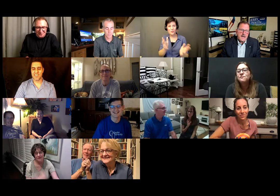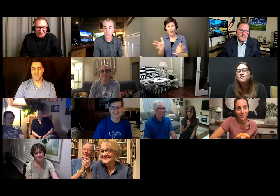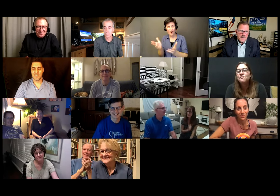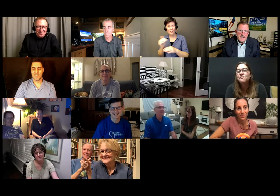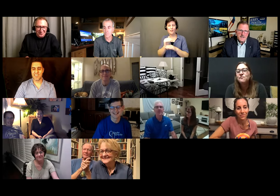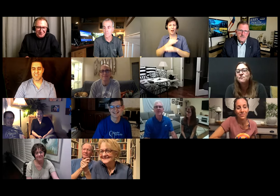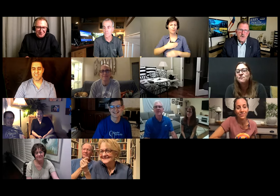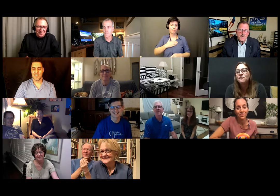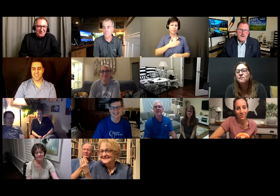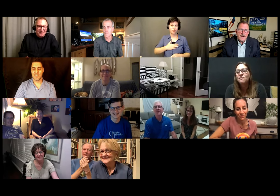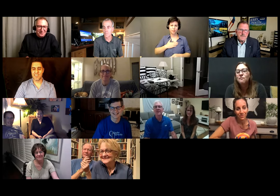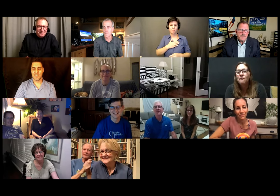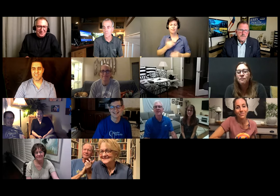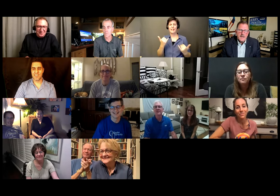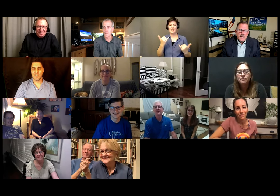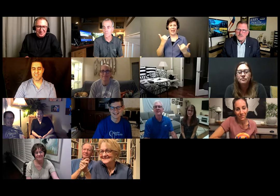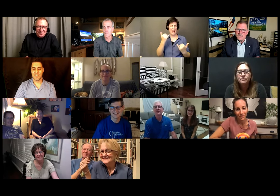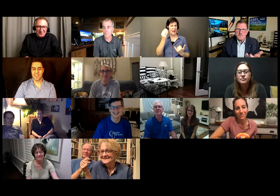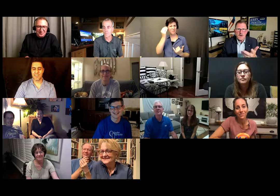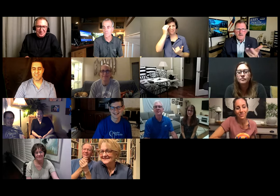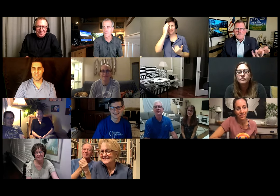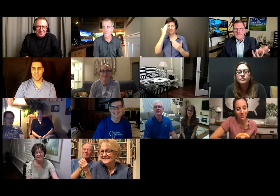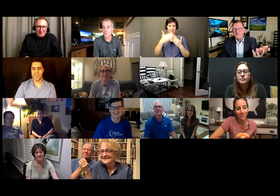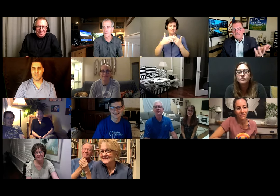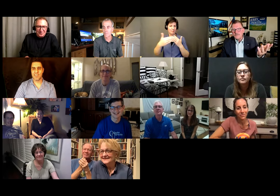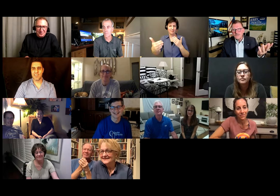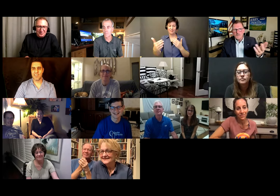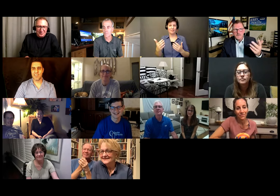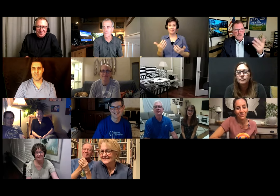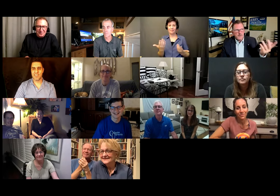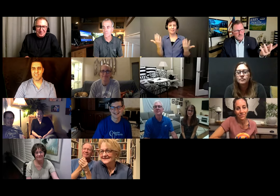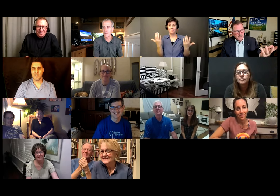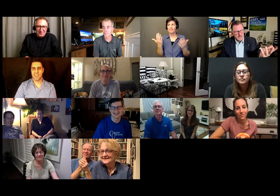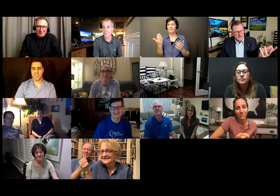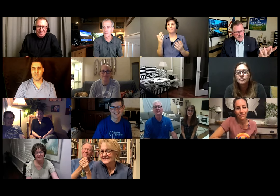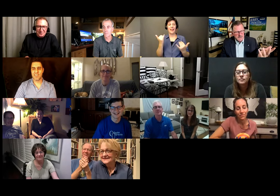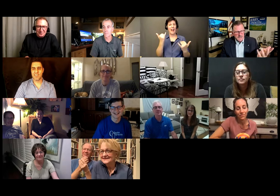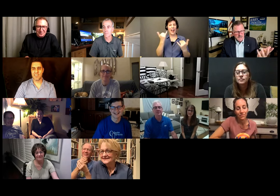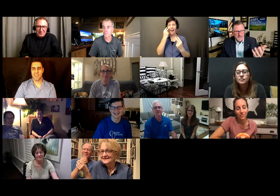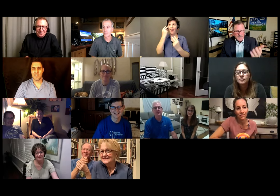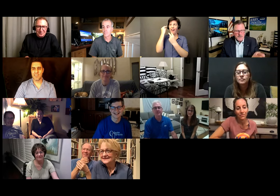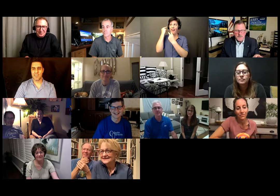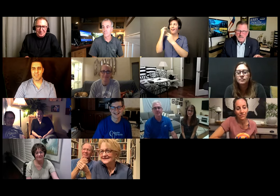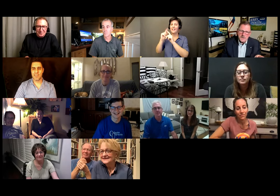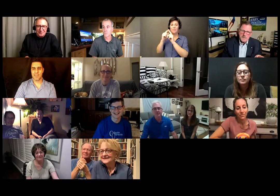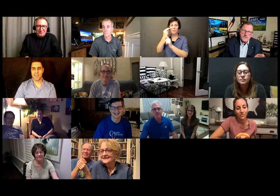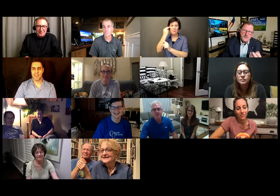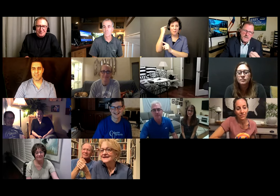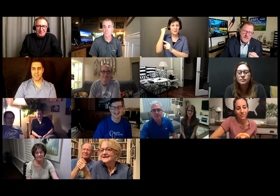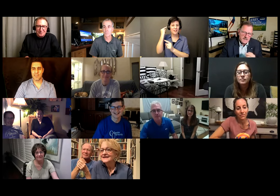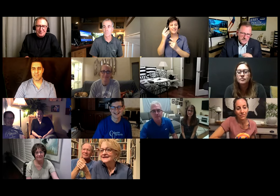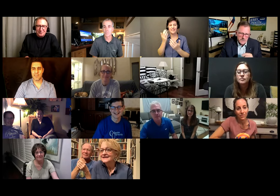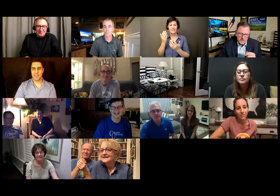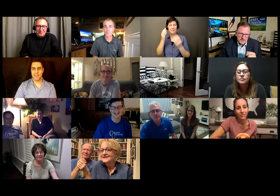and I will take this forward. It's just brought up so many memories and so many different things. And the one thing, when you mentioned